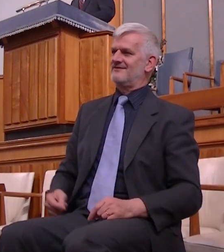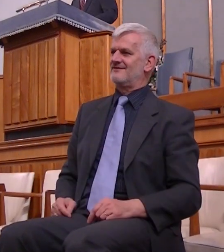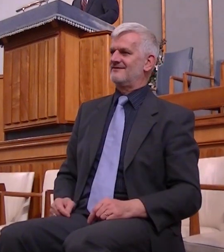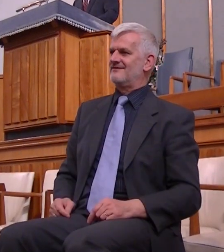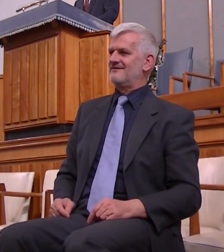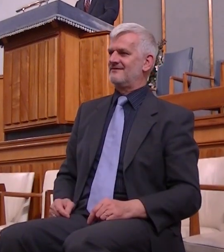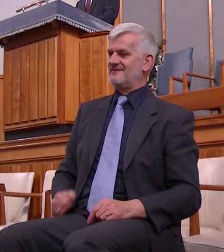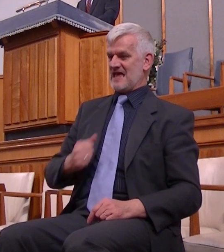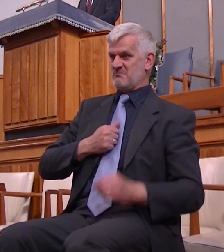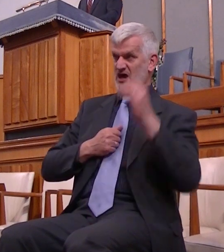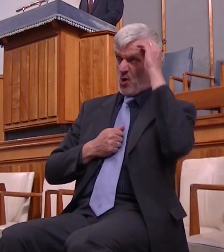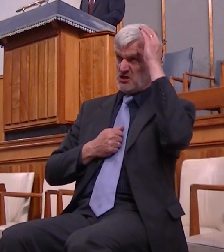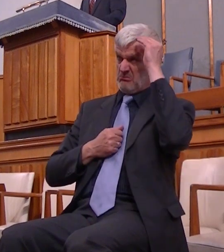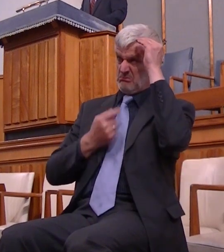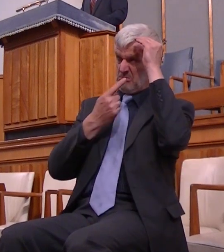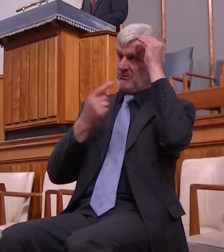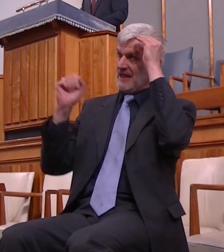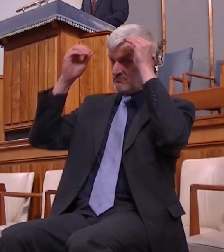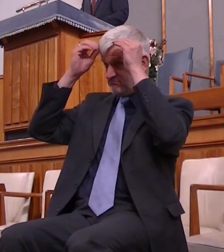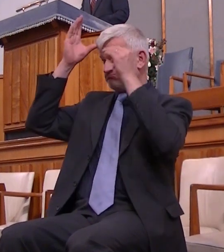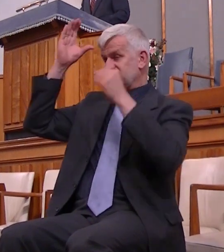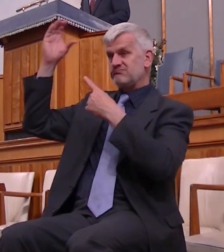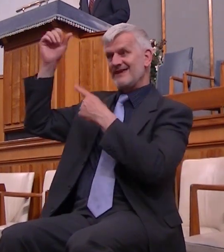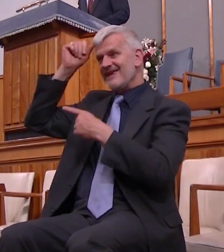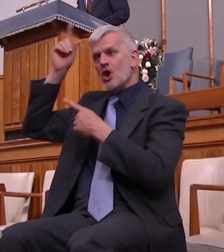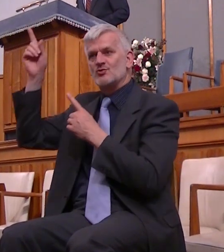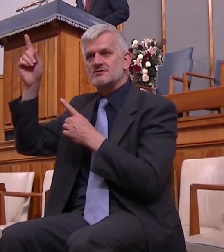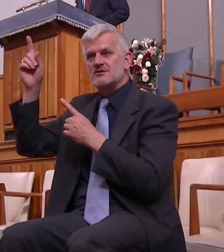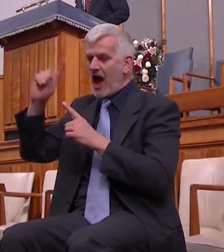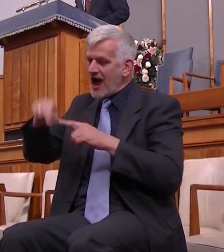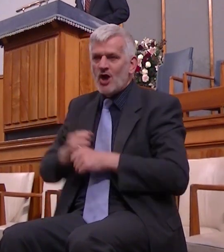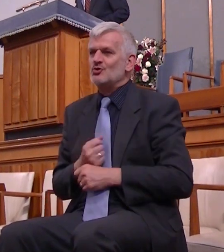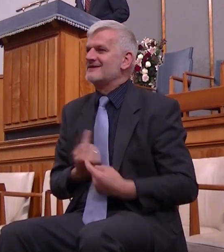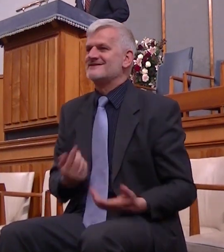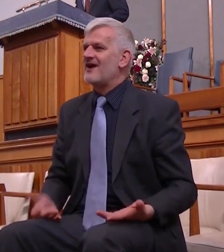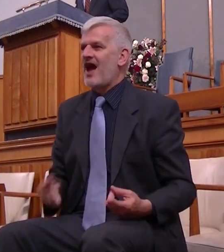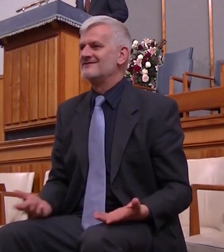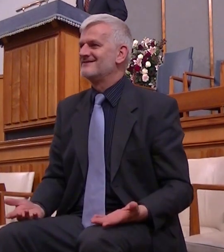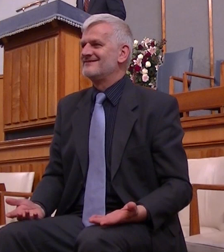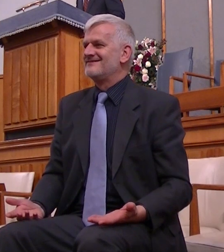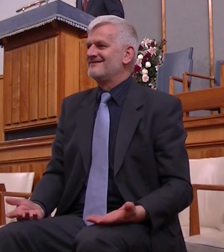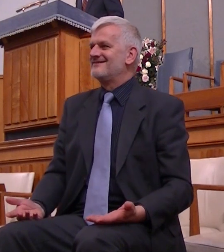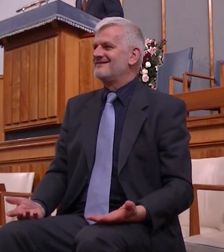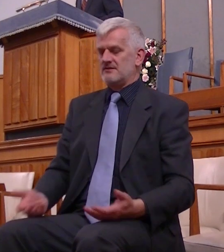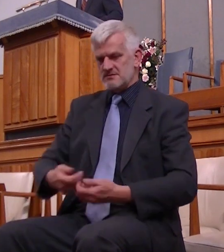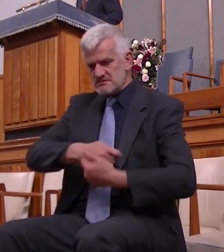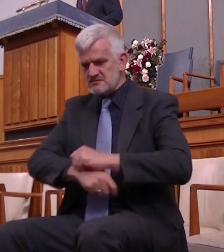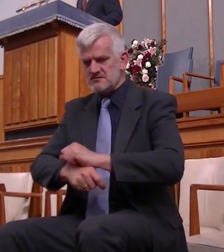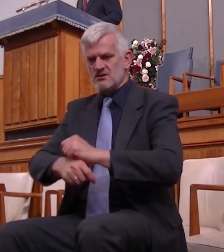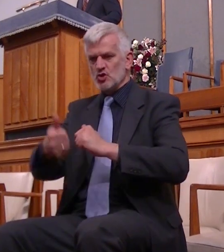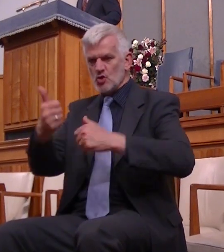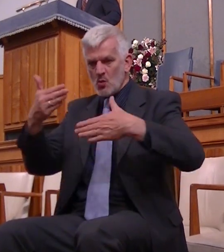different. He knows in his knowledge, I cannot do that. No action of mine, no